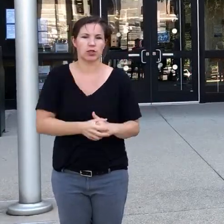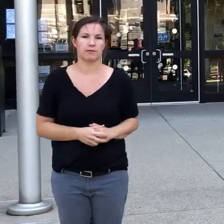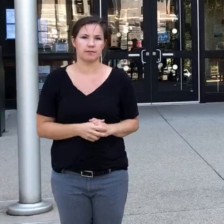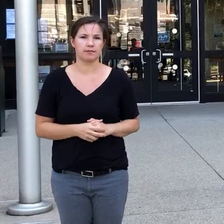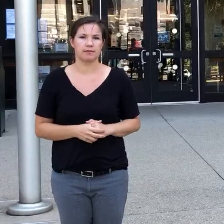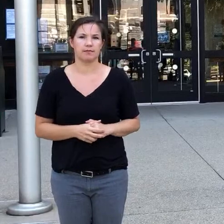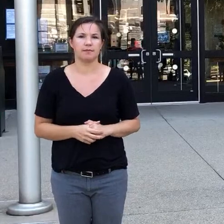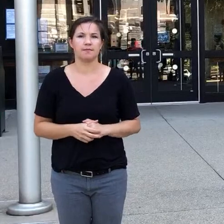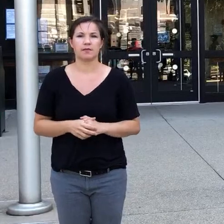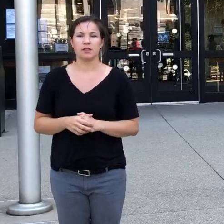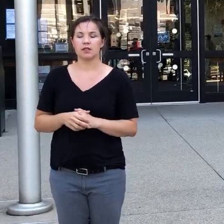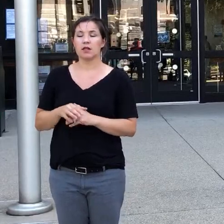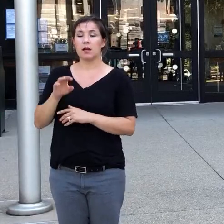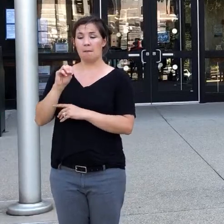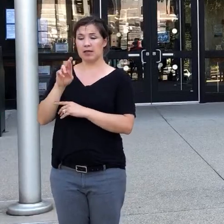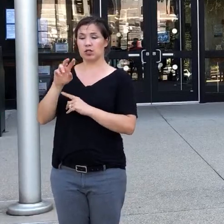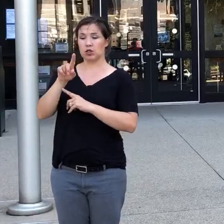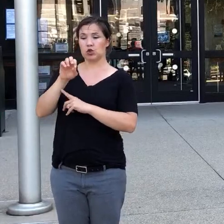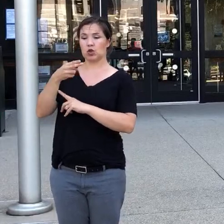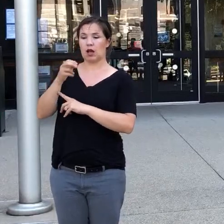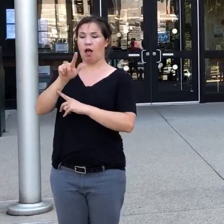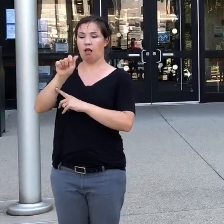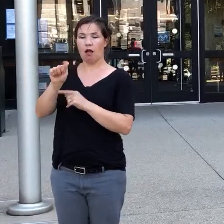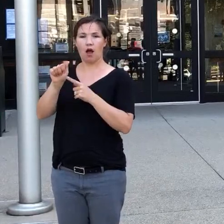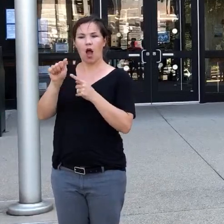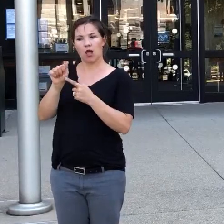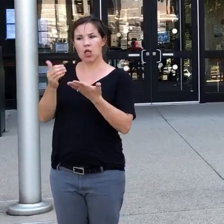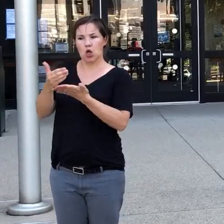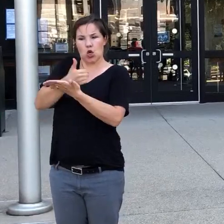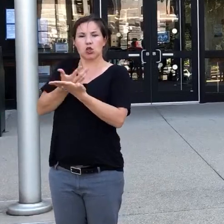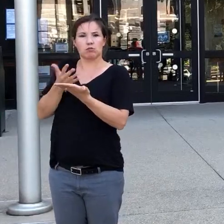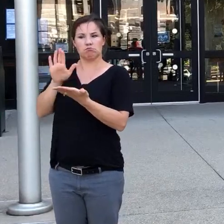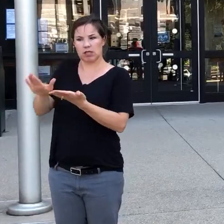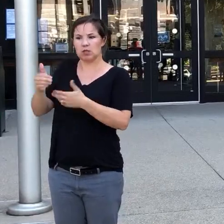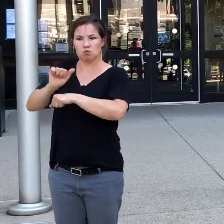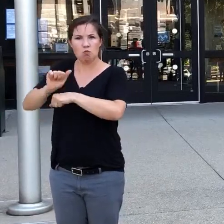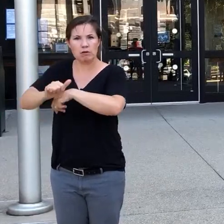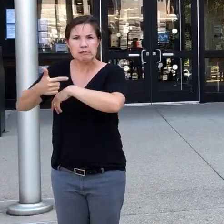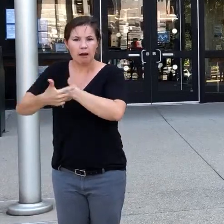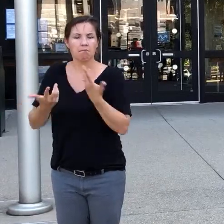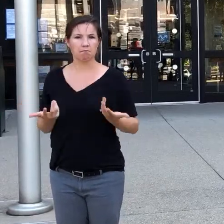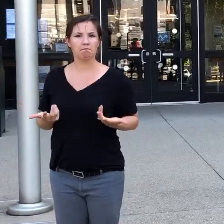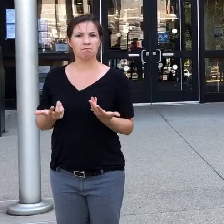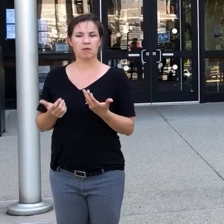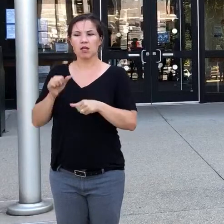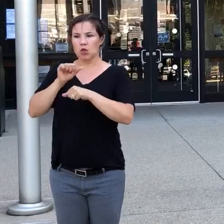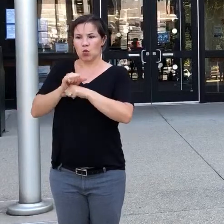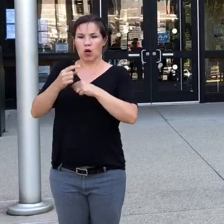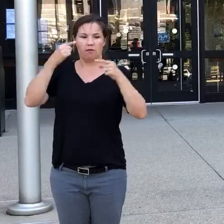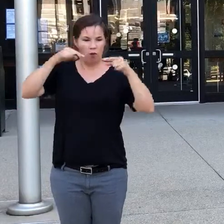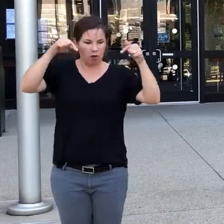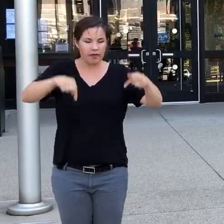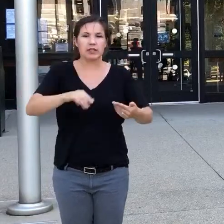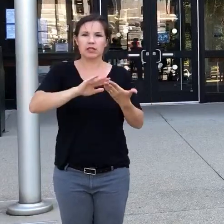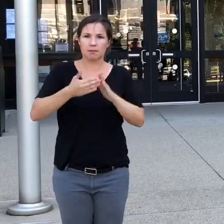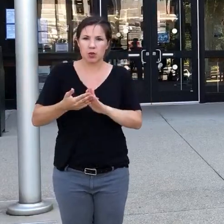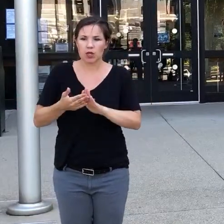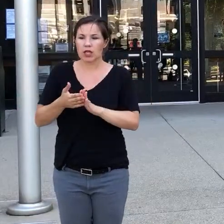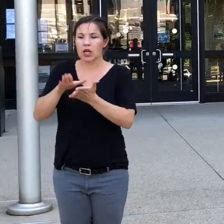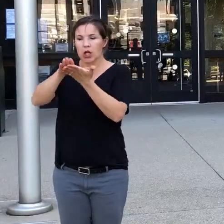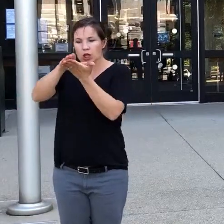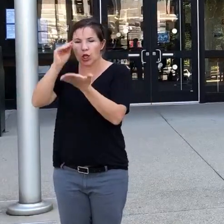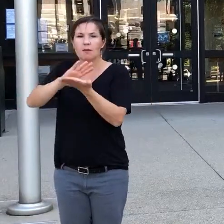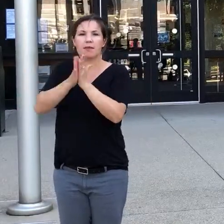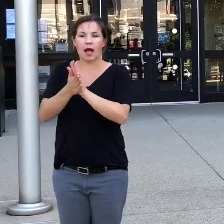Mr. Zucala earned the time that he worked. He worked on behalf of this community. He learned to